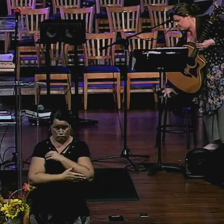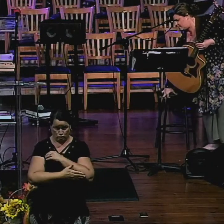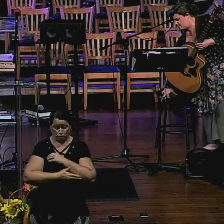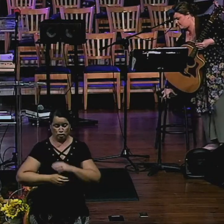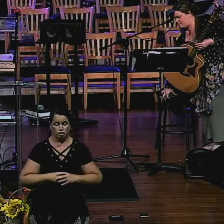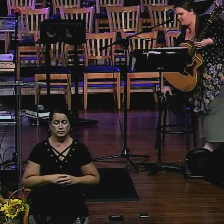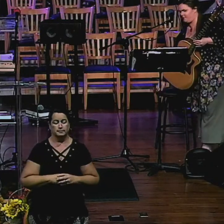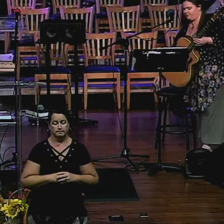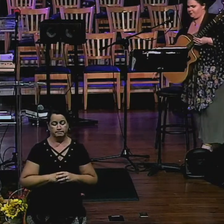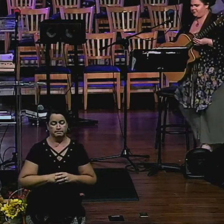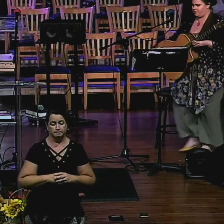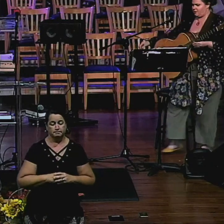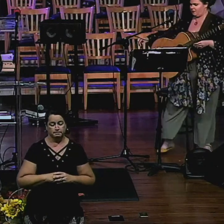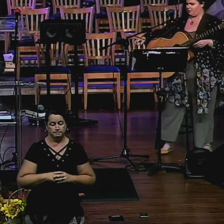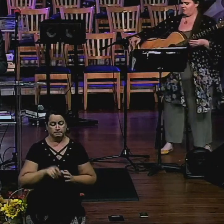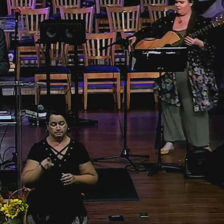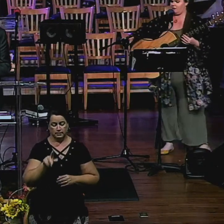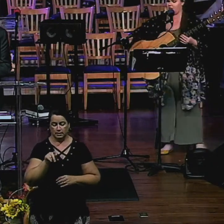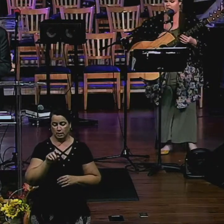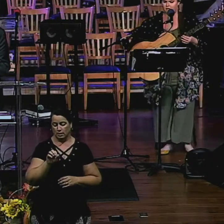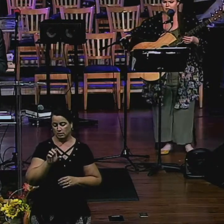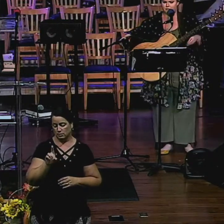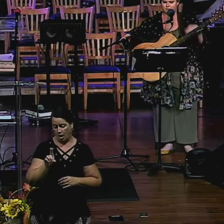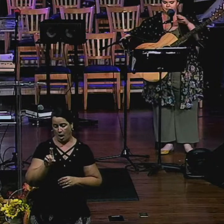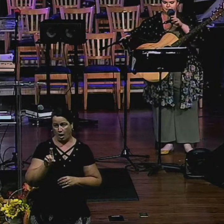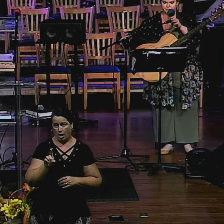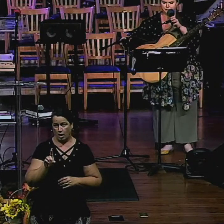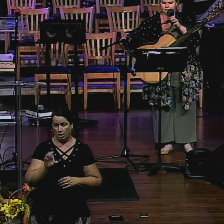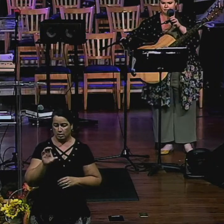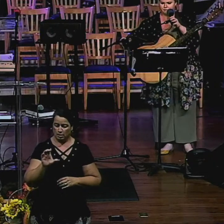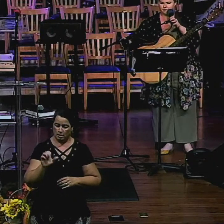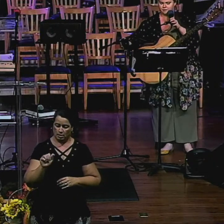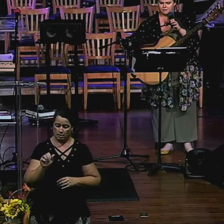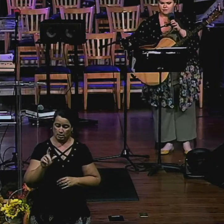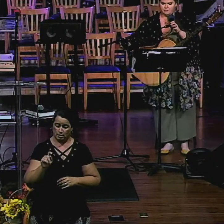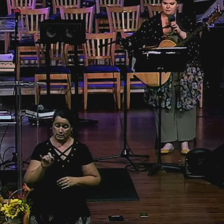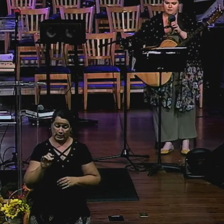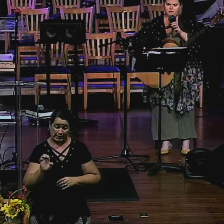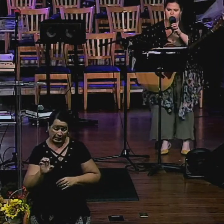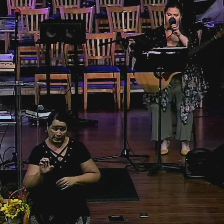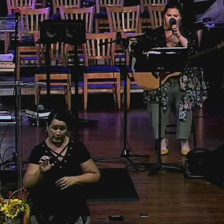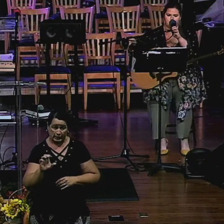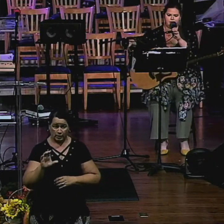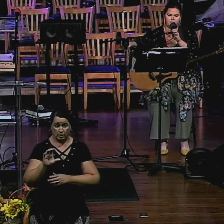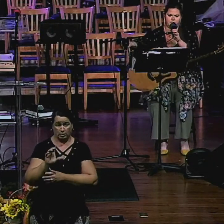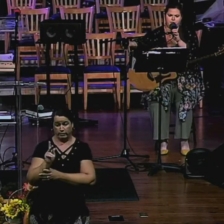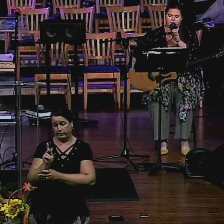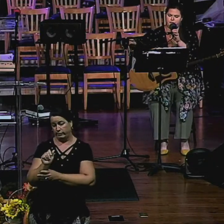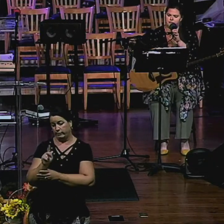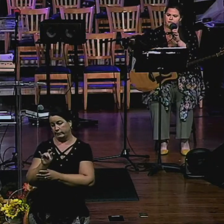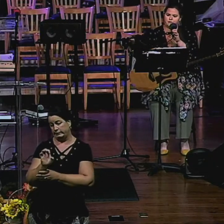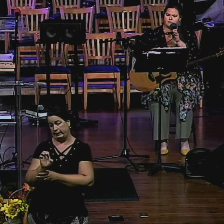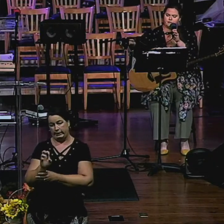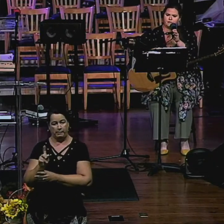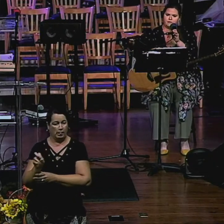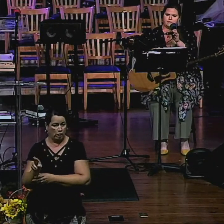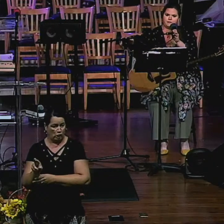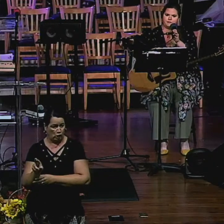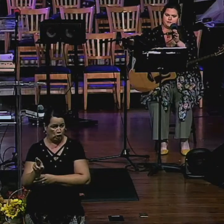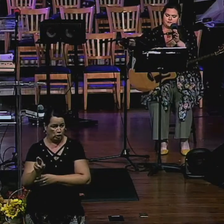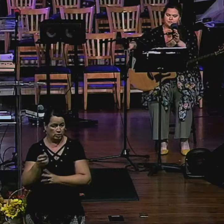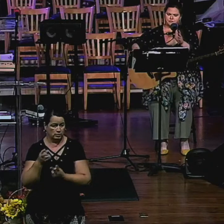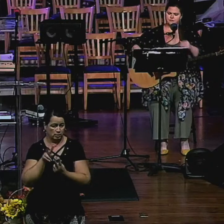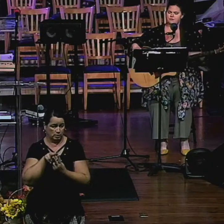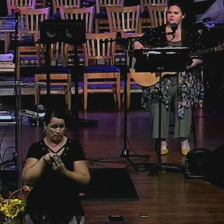Miller, serving through the IMB, the International Mission Board of the SBC, Southern Baptist Convention, they are ministering to, you